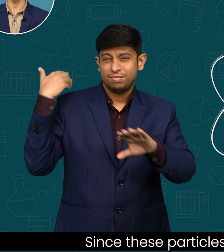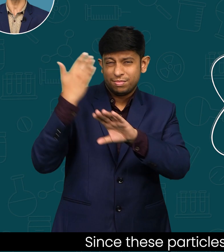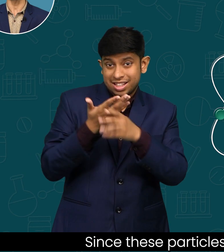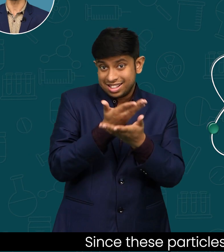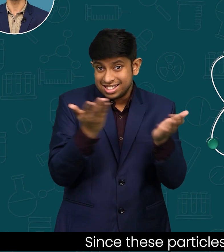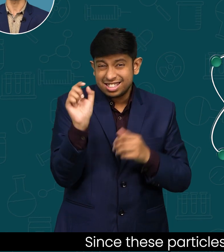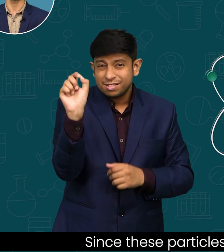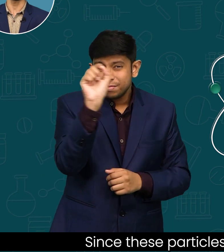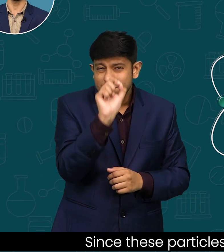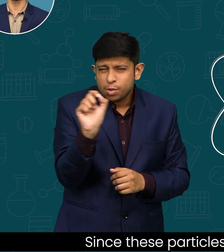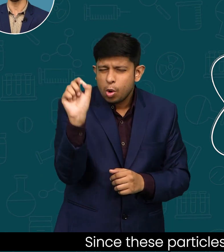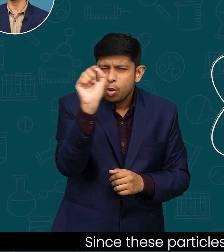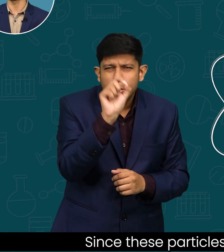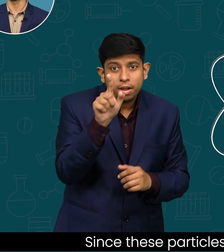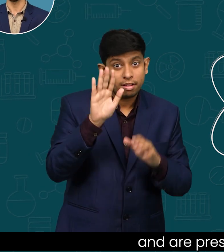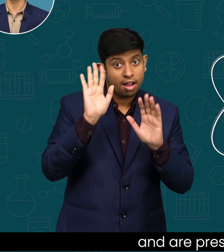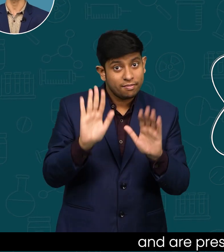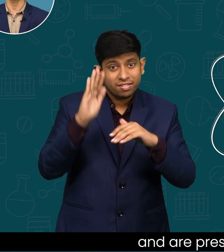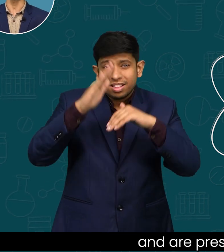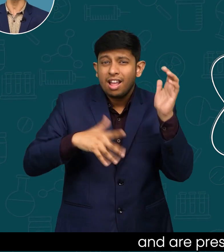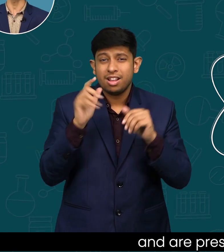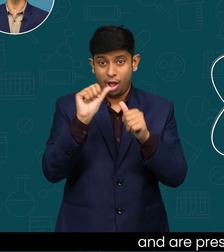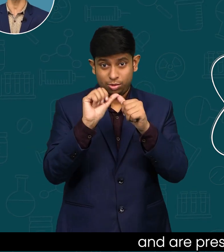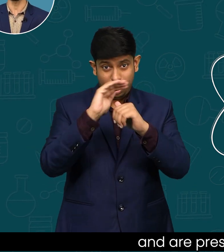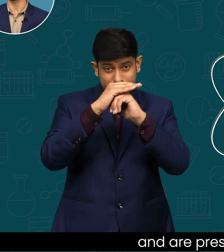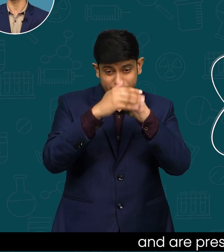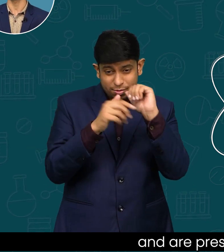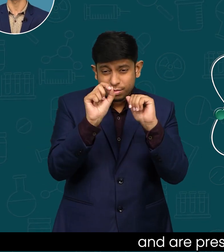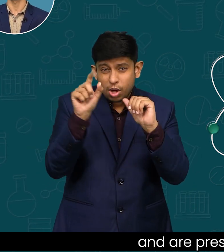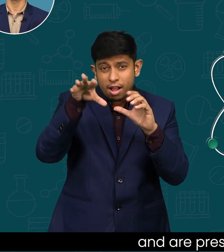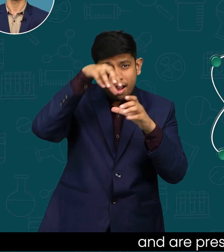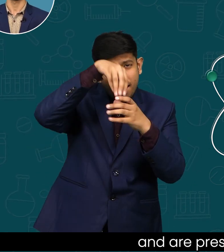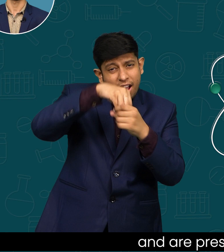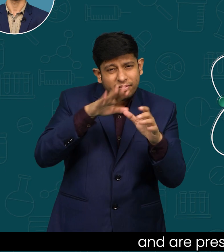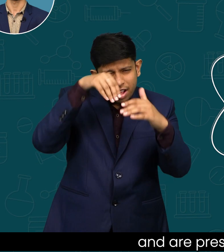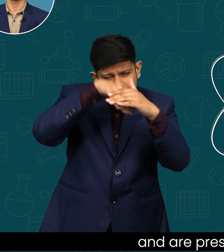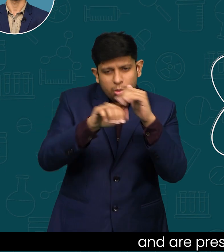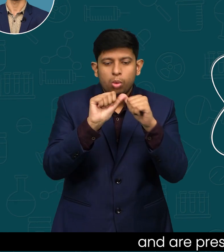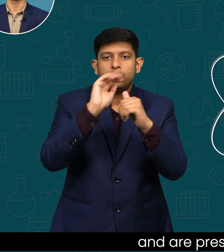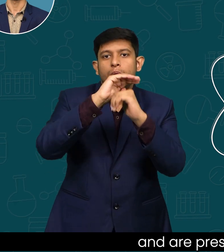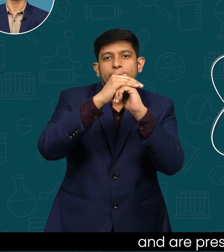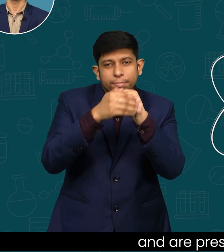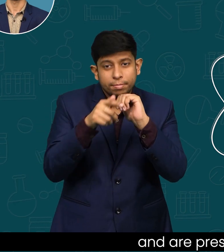Since these particles are smaller than the atom and are present inside an atom,